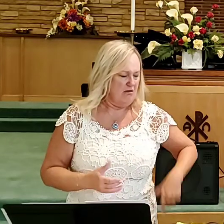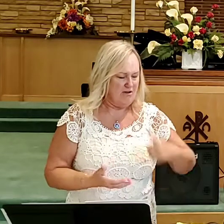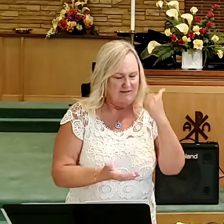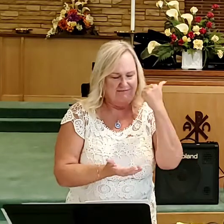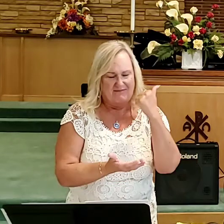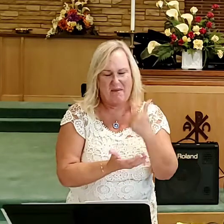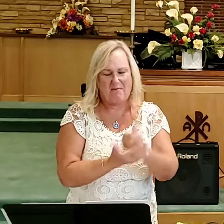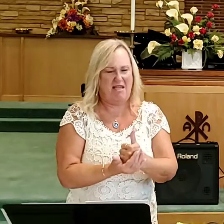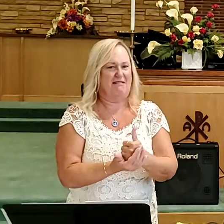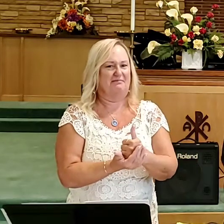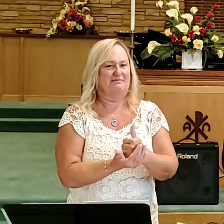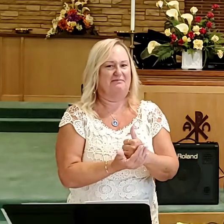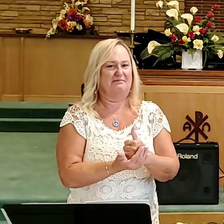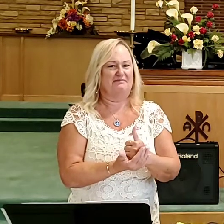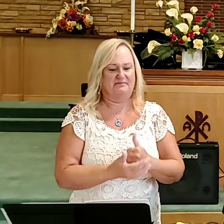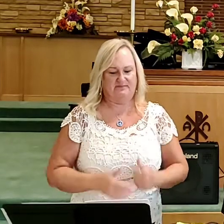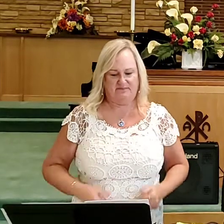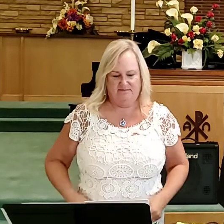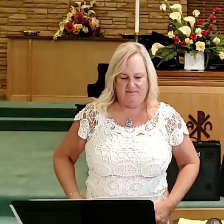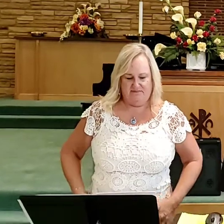Amen.